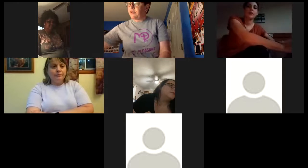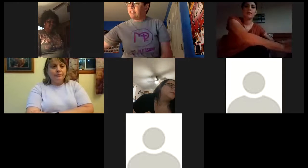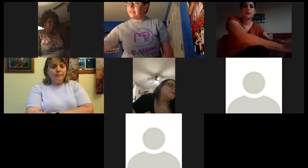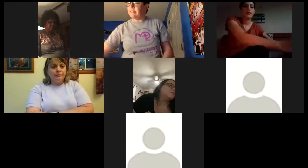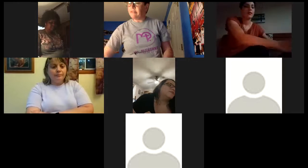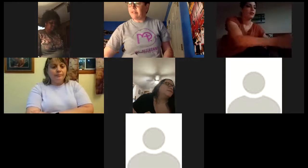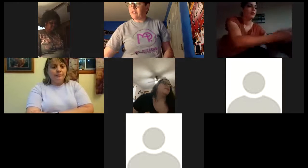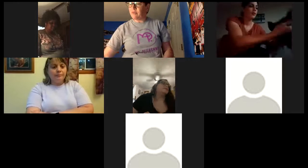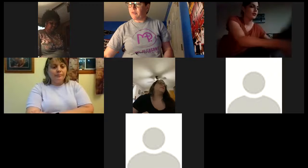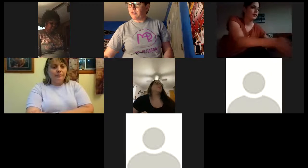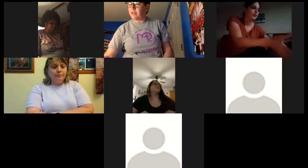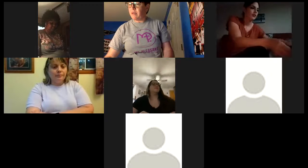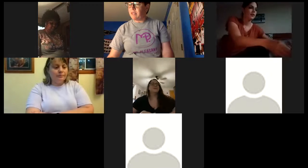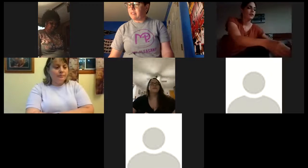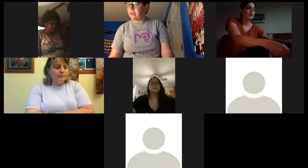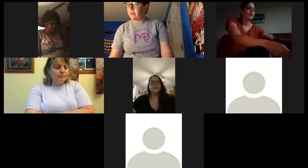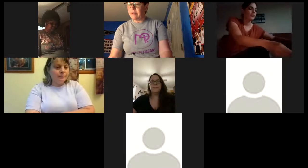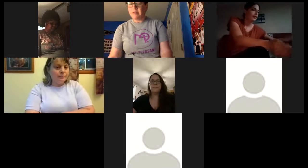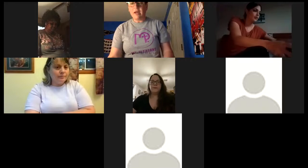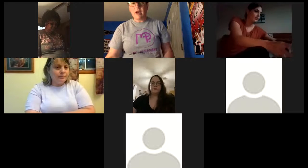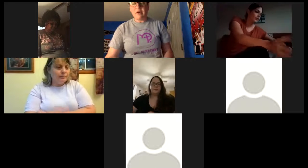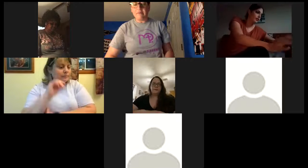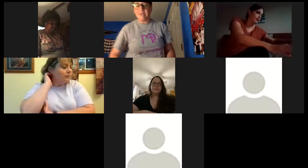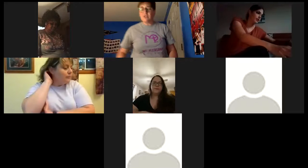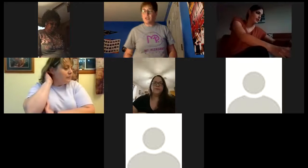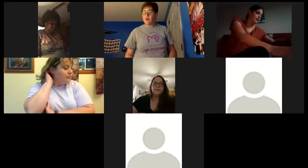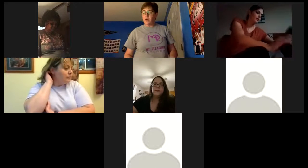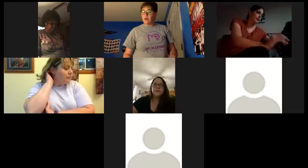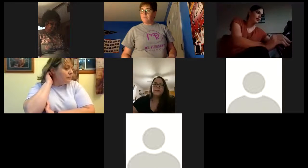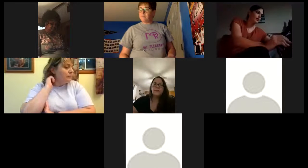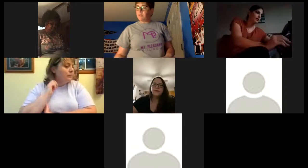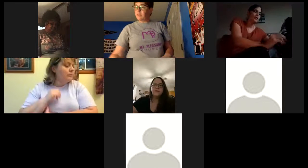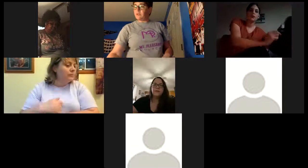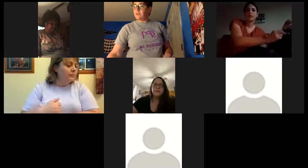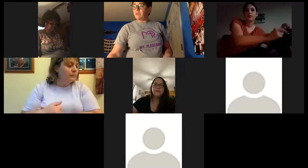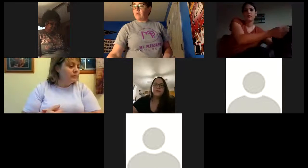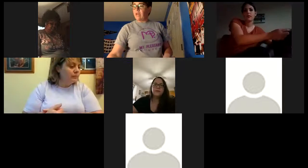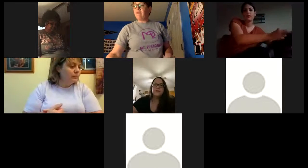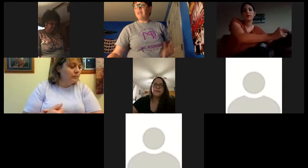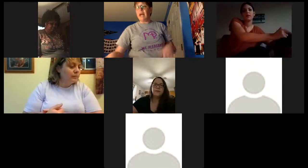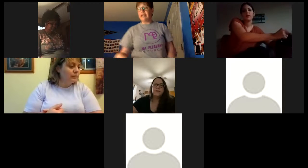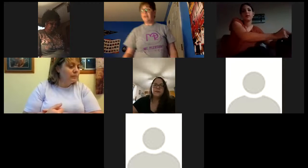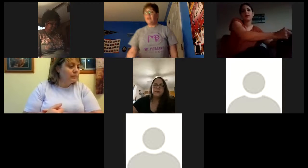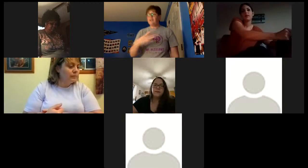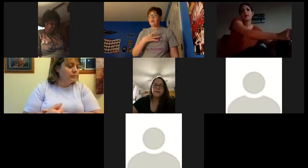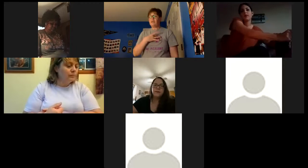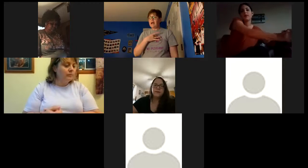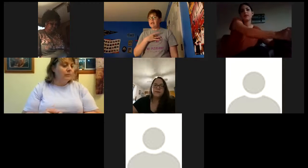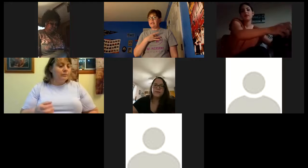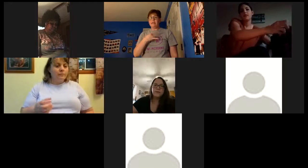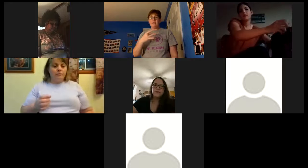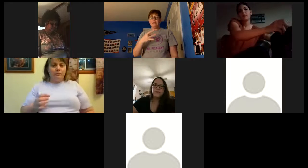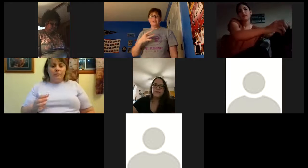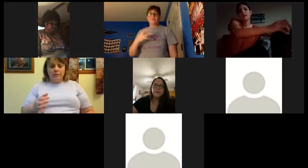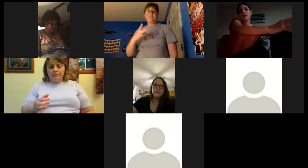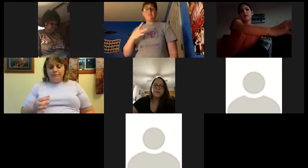I sure did. I have to remember to not miss that one. Okay, so then we have like. So